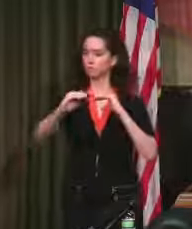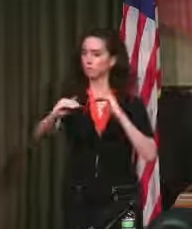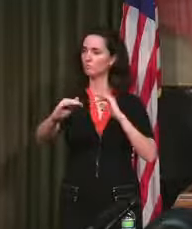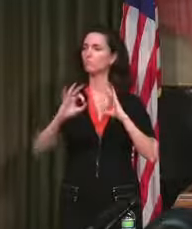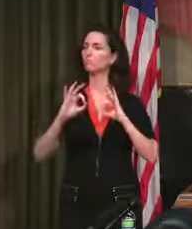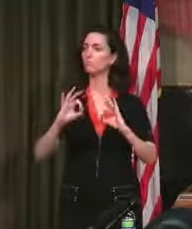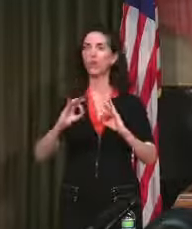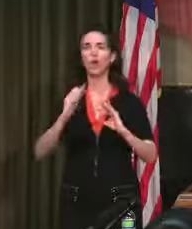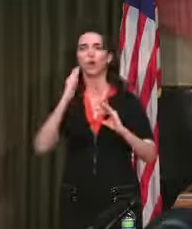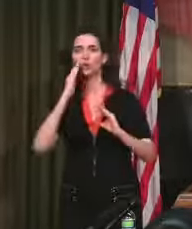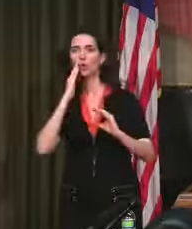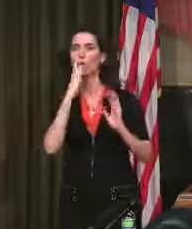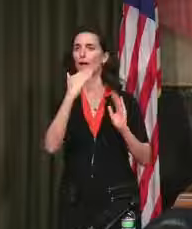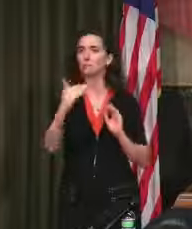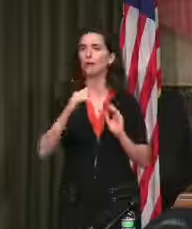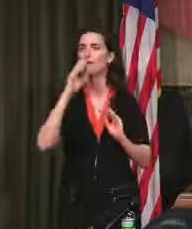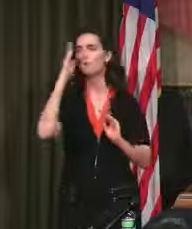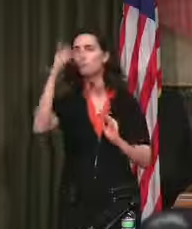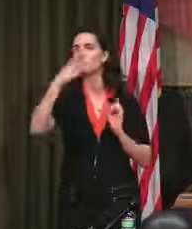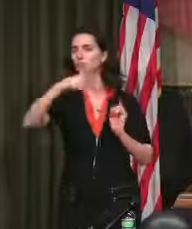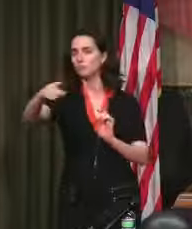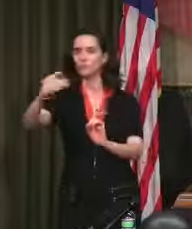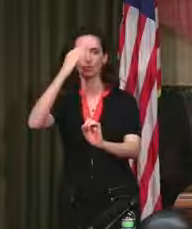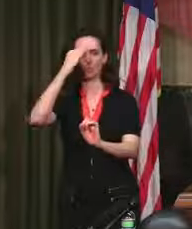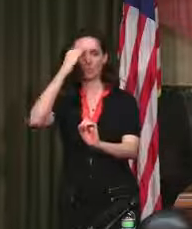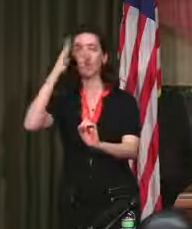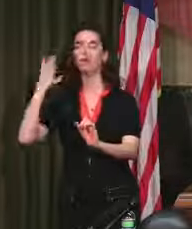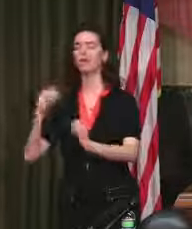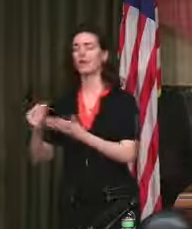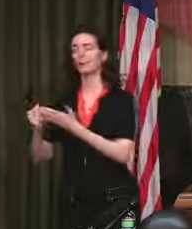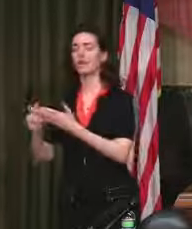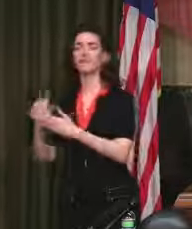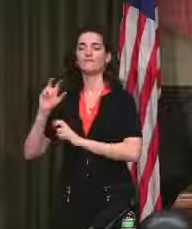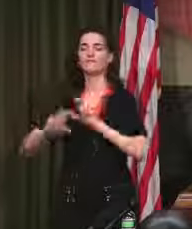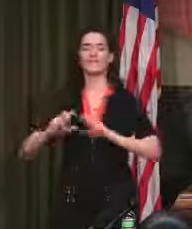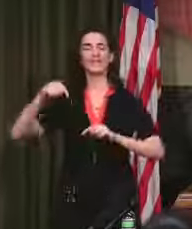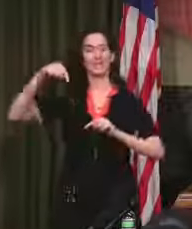the predictability that they need to make their investments here.